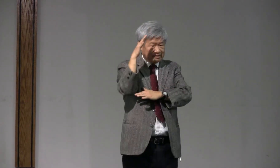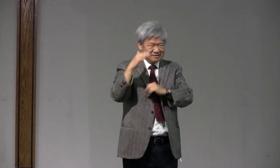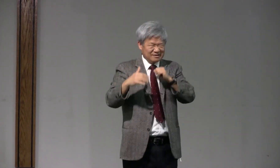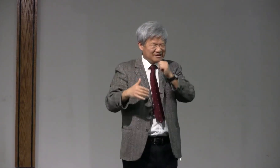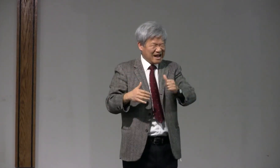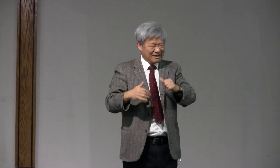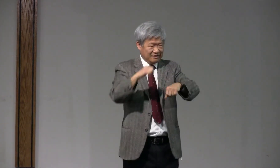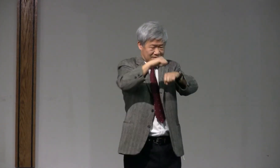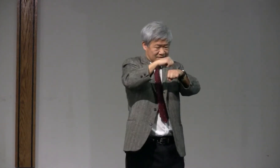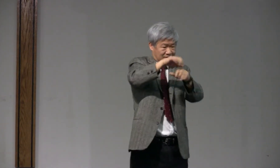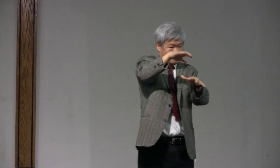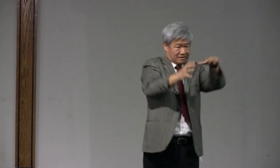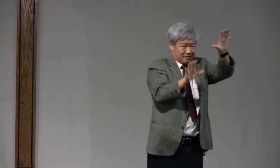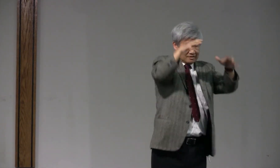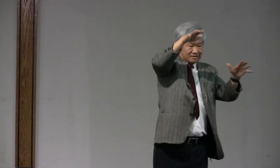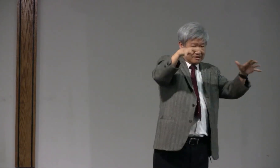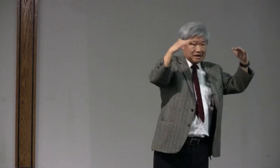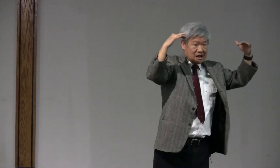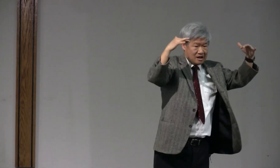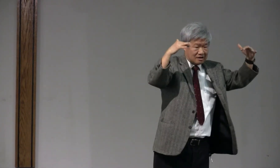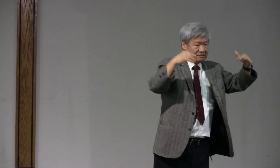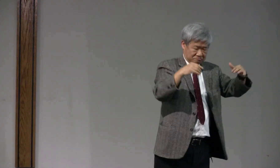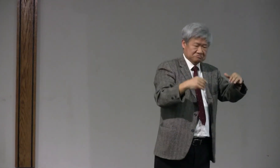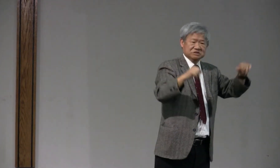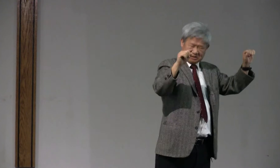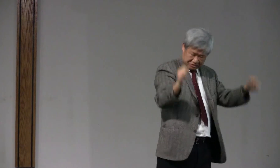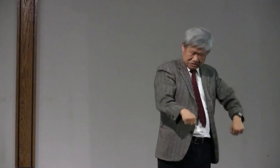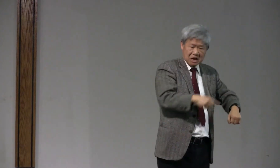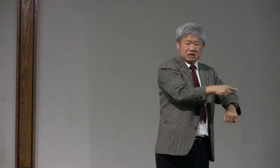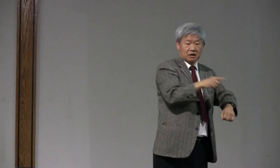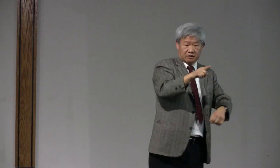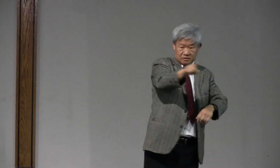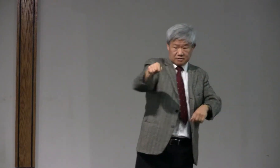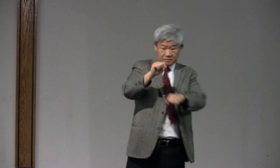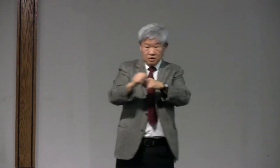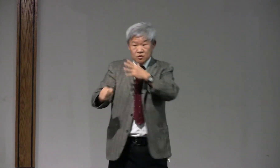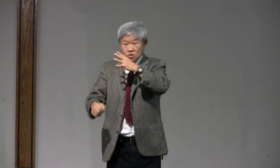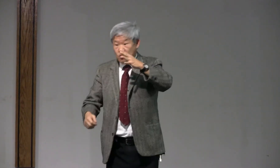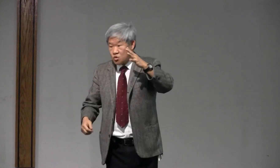Now, if you lived in Arizona, you wouldn't be able to find any trees. There are rocks there.